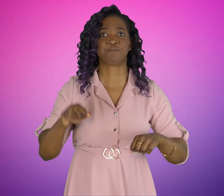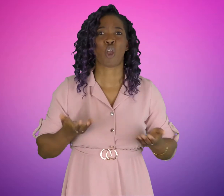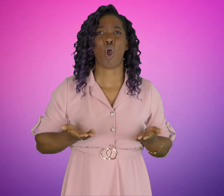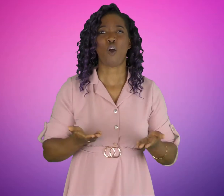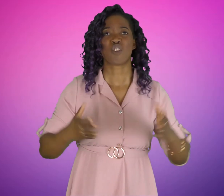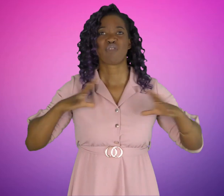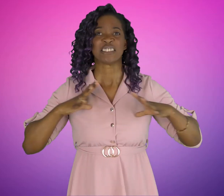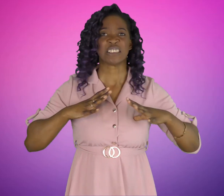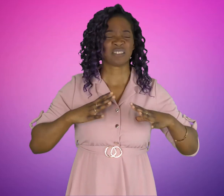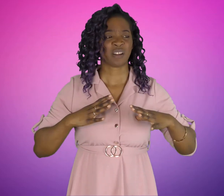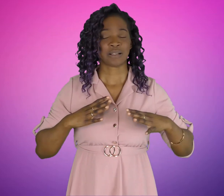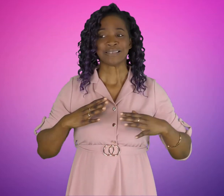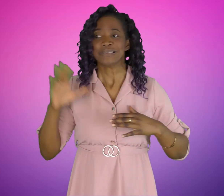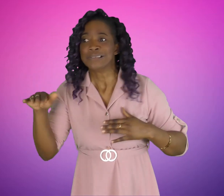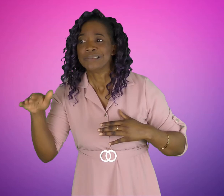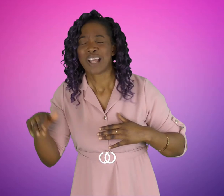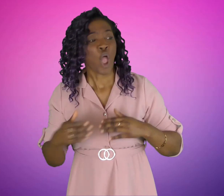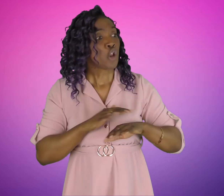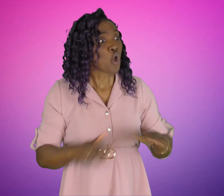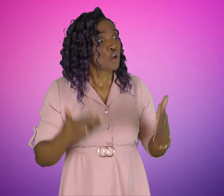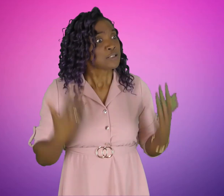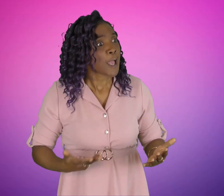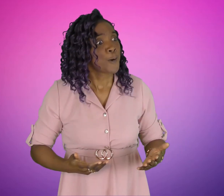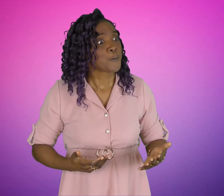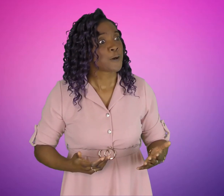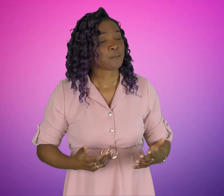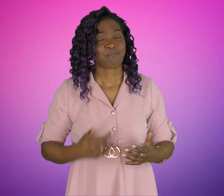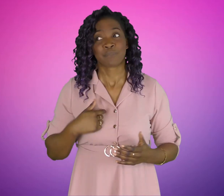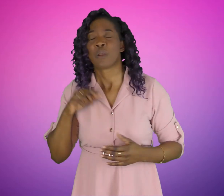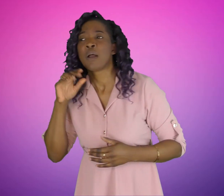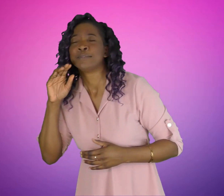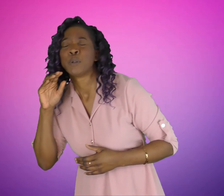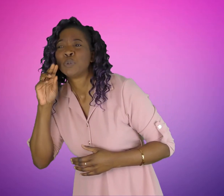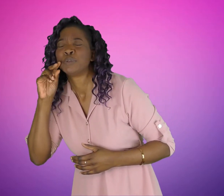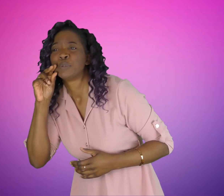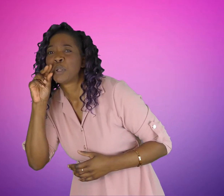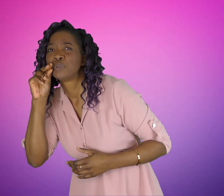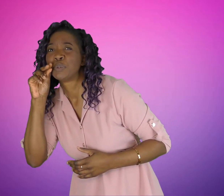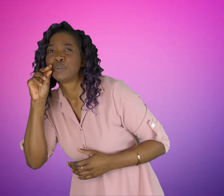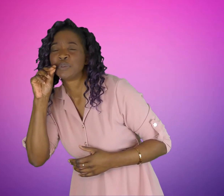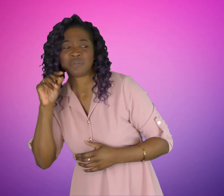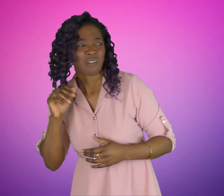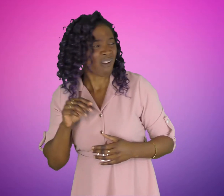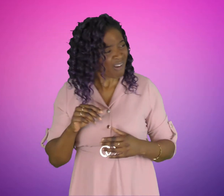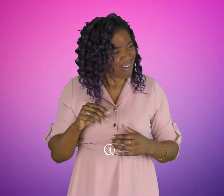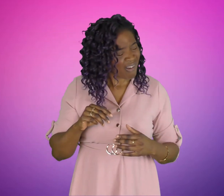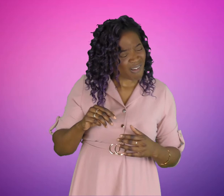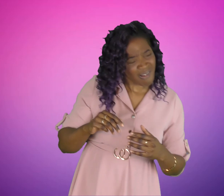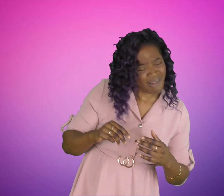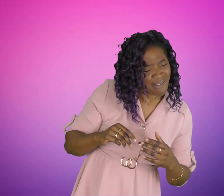Oven ready. Sire. Not now, Sage. It's just that there were... What? Why the hell didn't you warn us something like that was